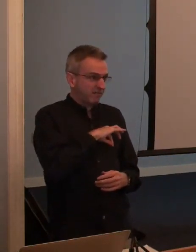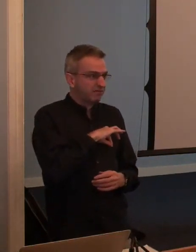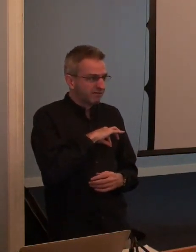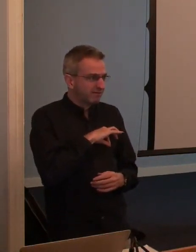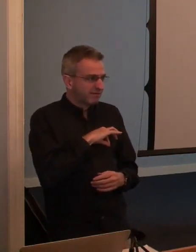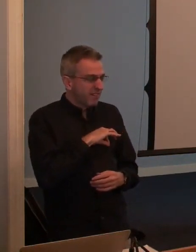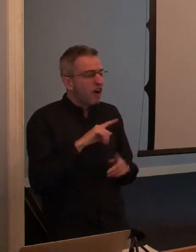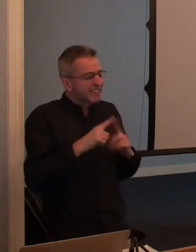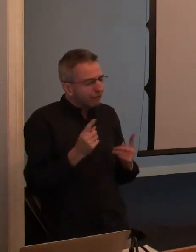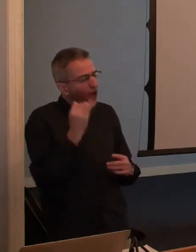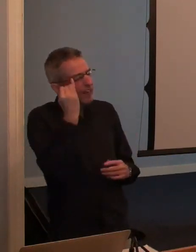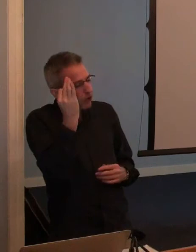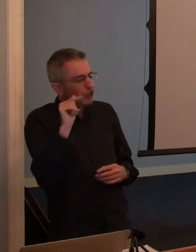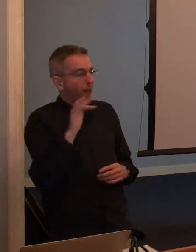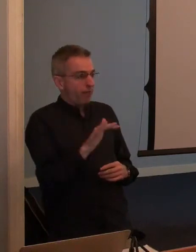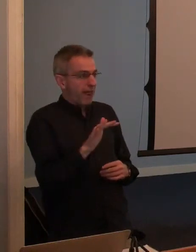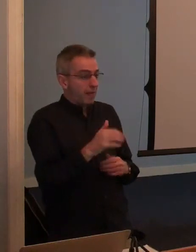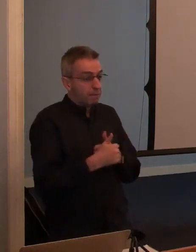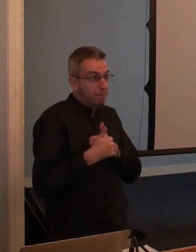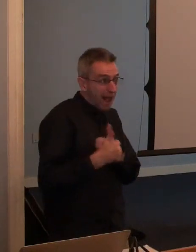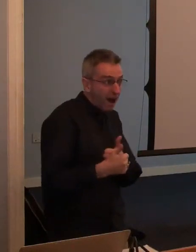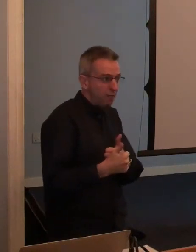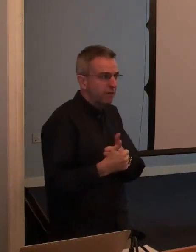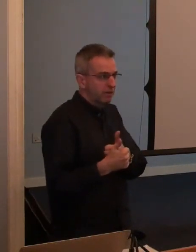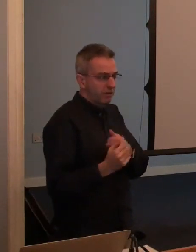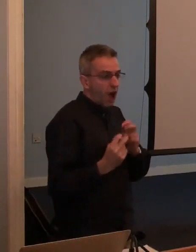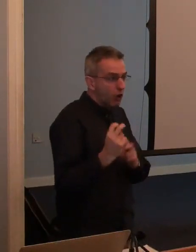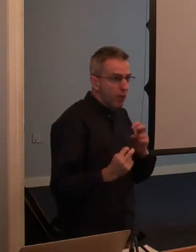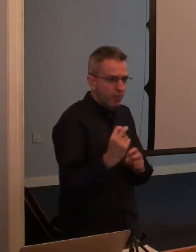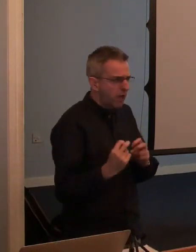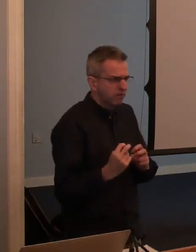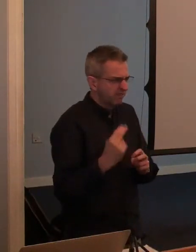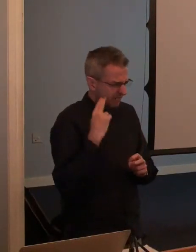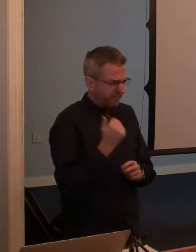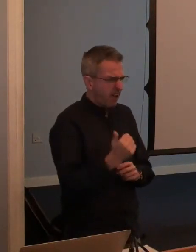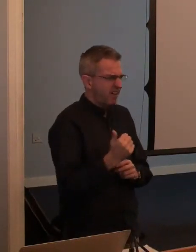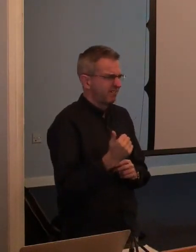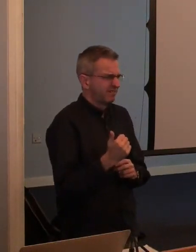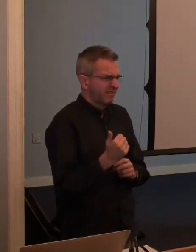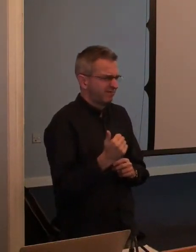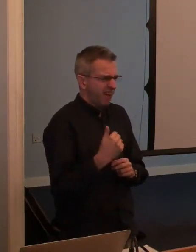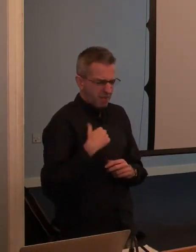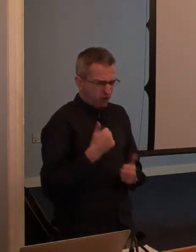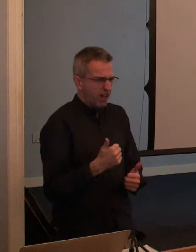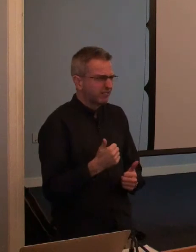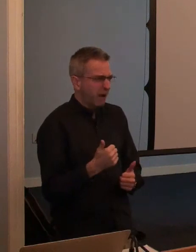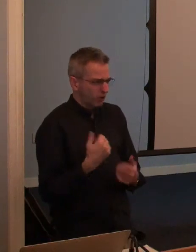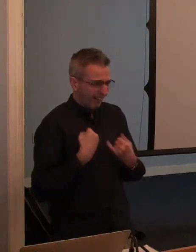There's deaf gain as well, different ideologies around deaf gain. There are different ideologies that back up the opposing argument